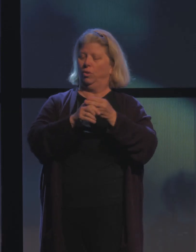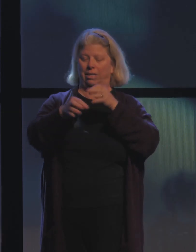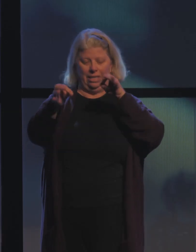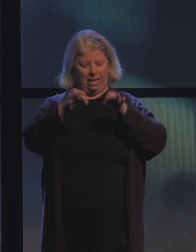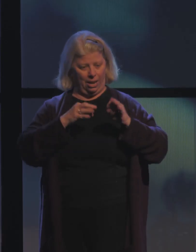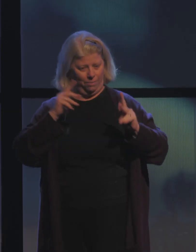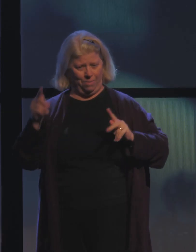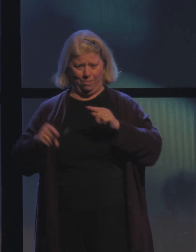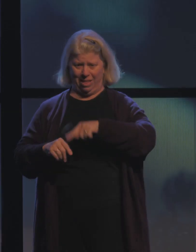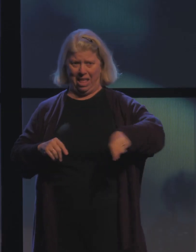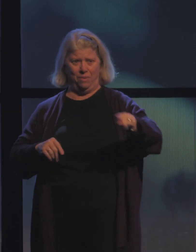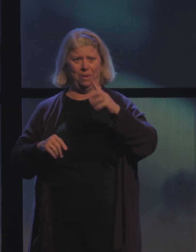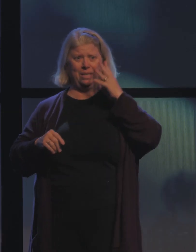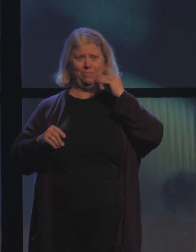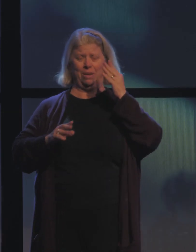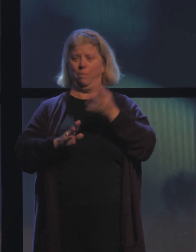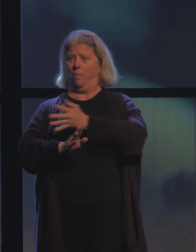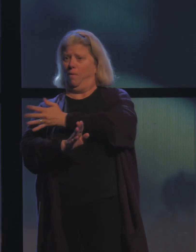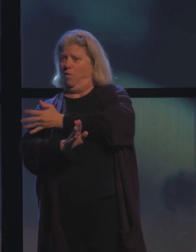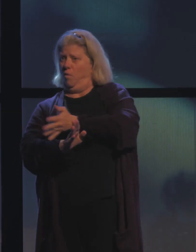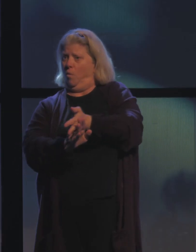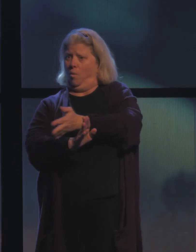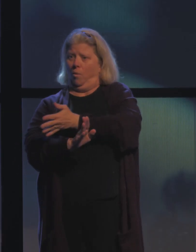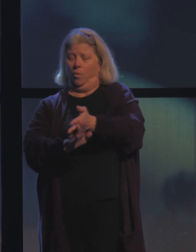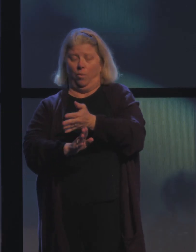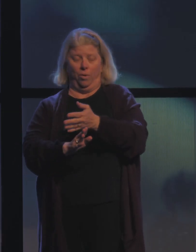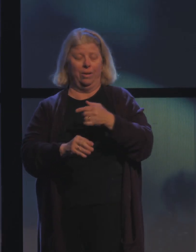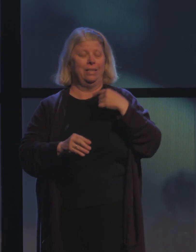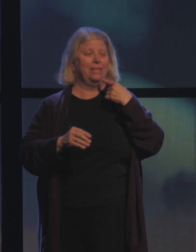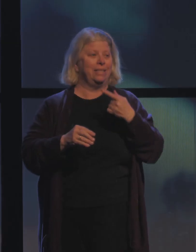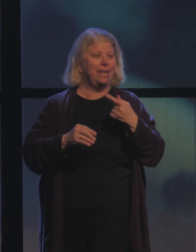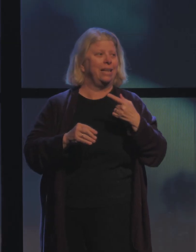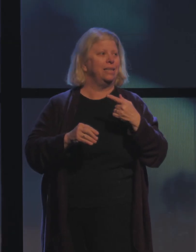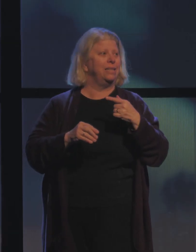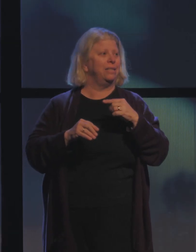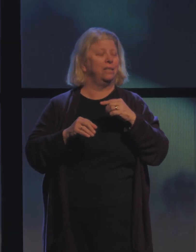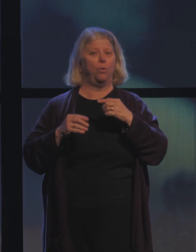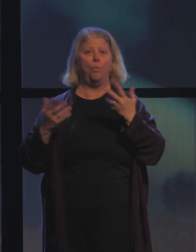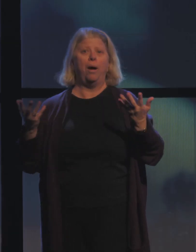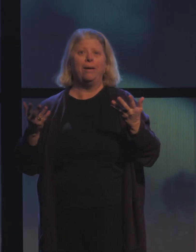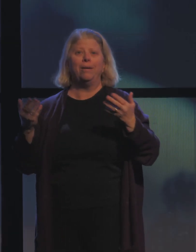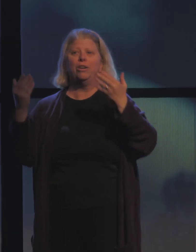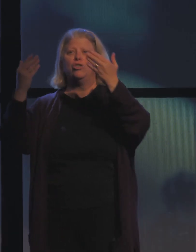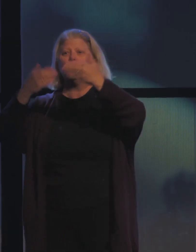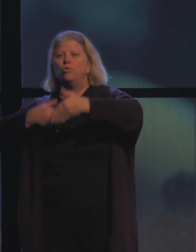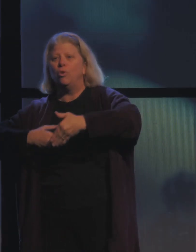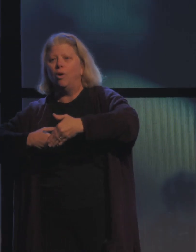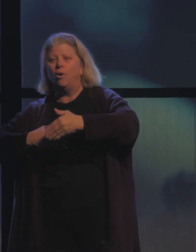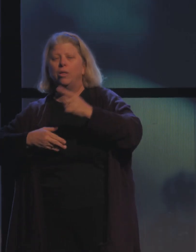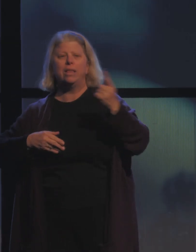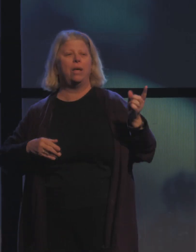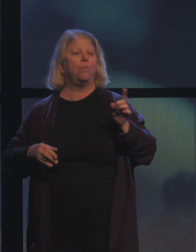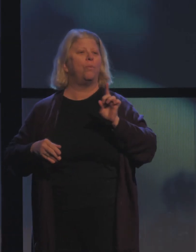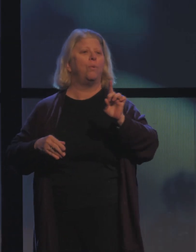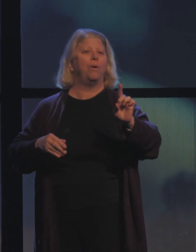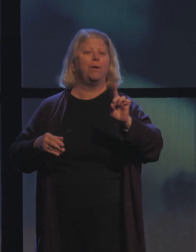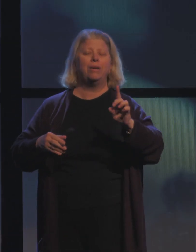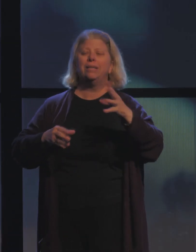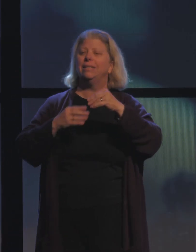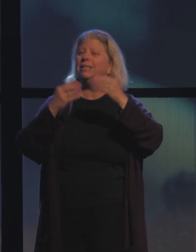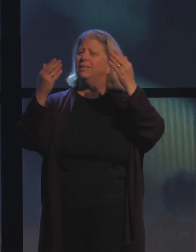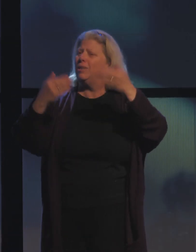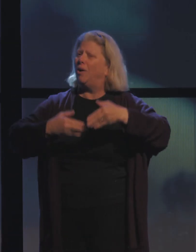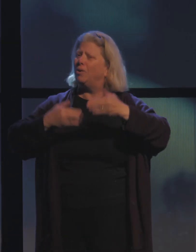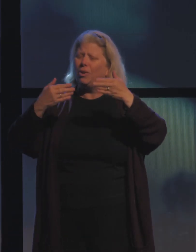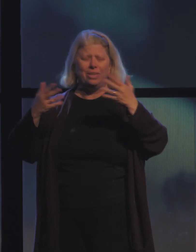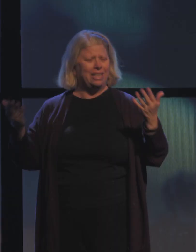people were experiencing before it says, for unto us a child is born, is darkness. They walked in darkness. And